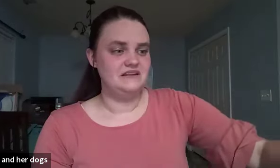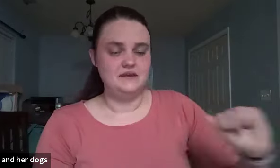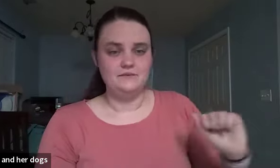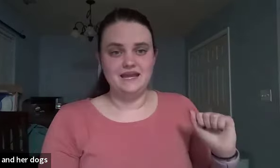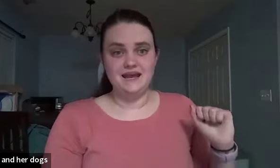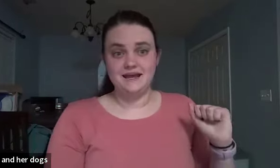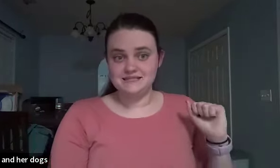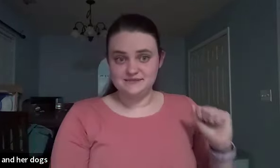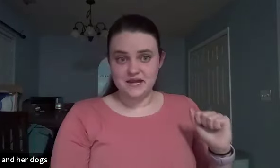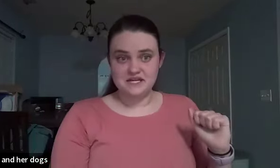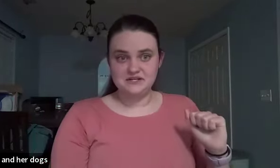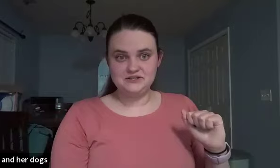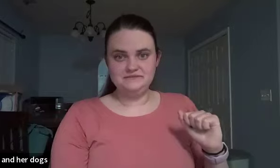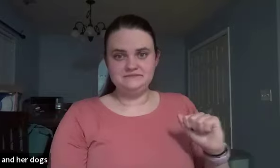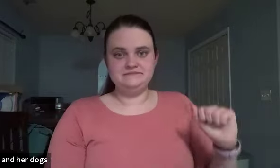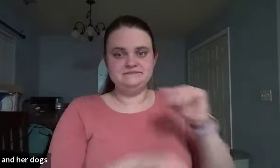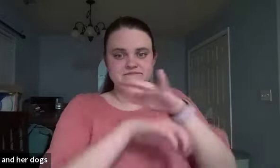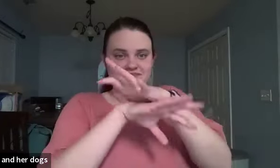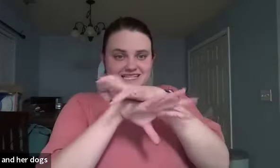And then we had spider.